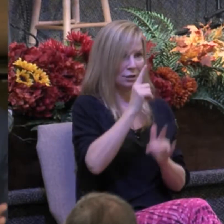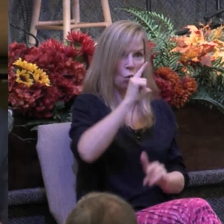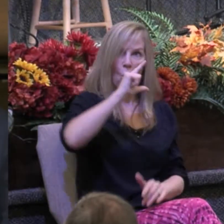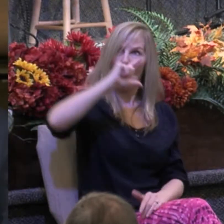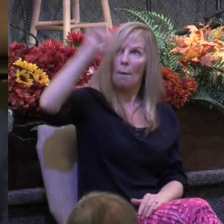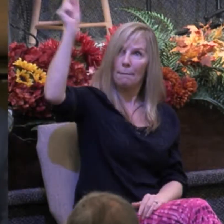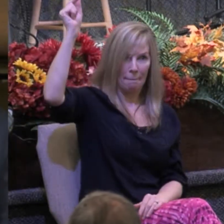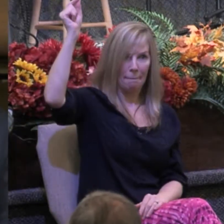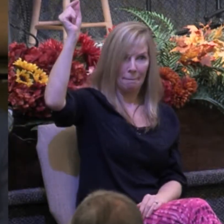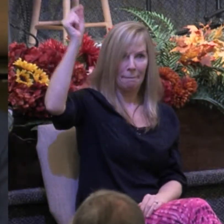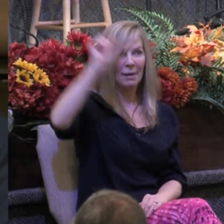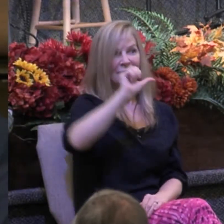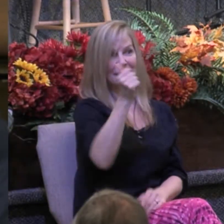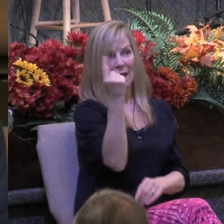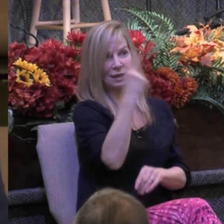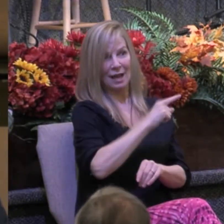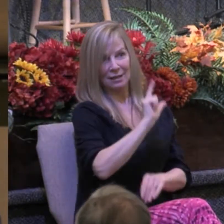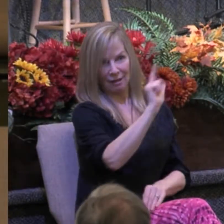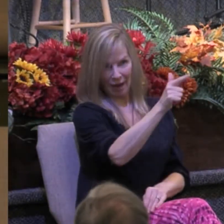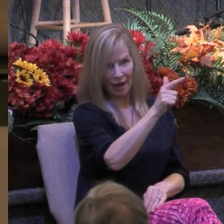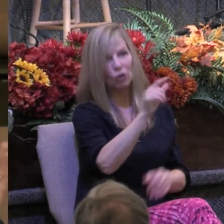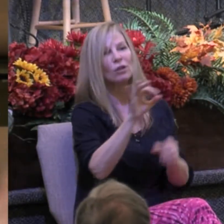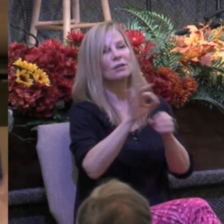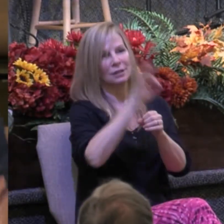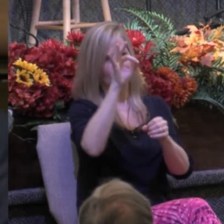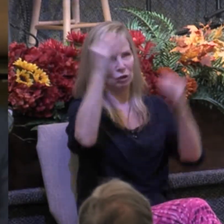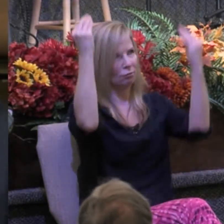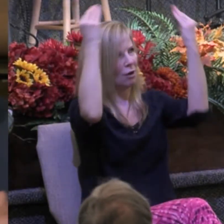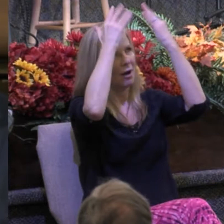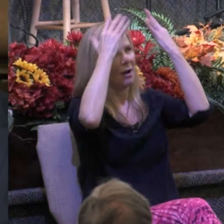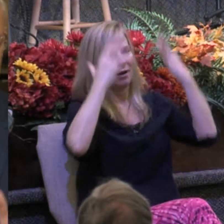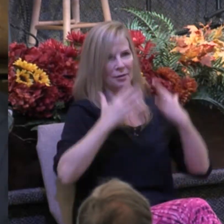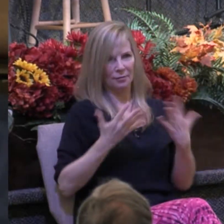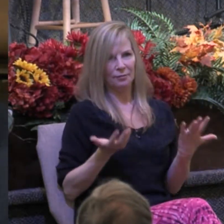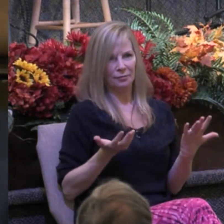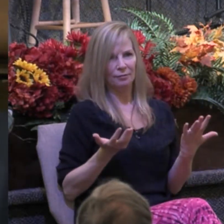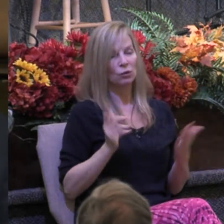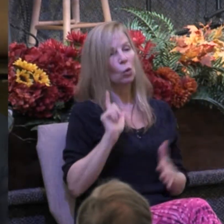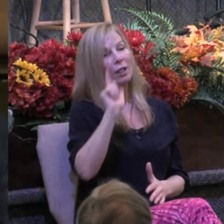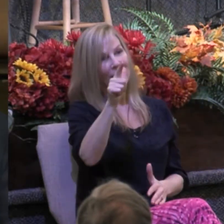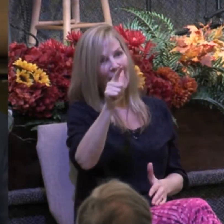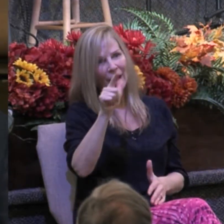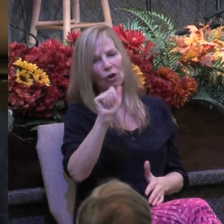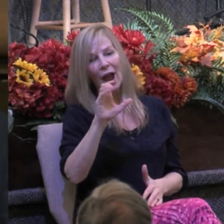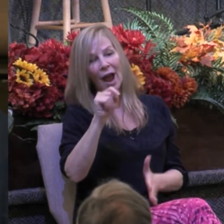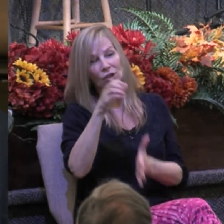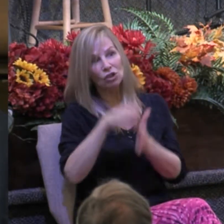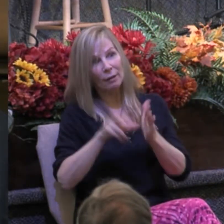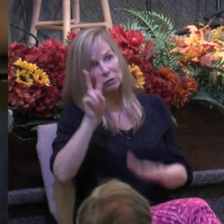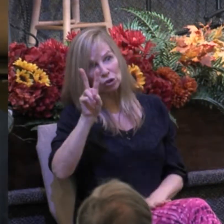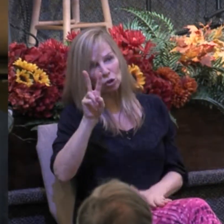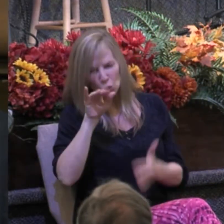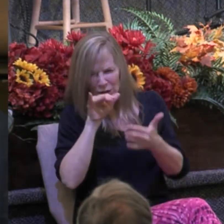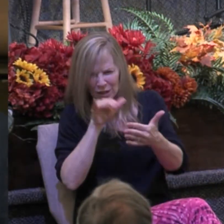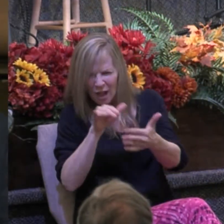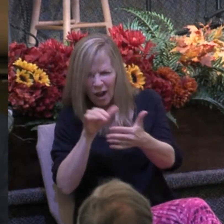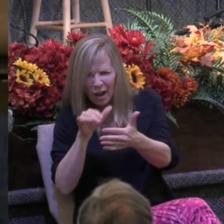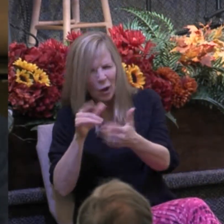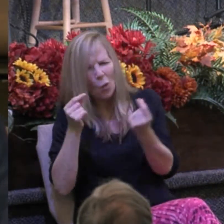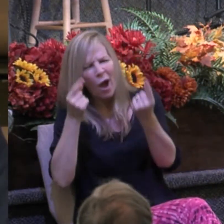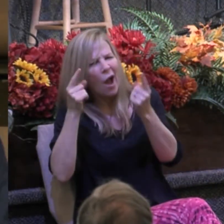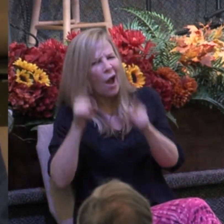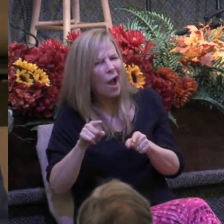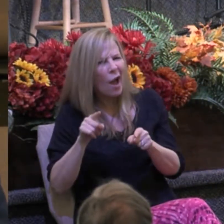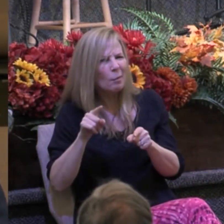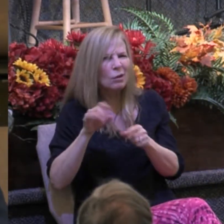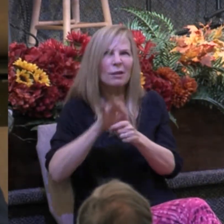with them and then his ascension. Now, when we get to Acts 2, we're going to look closely at exactly what happened when the Holy Spirit came